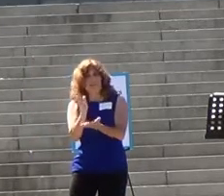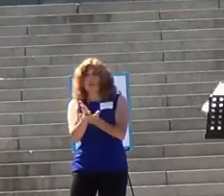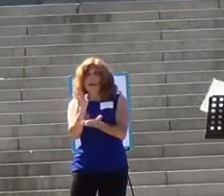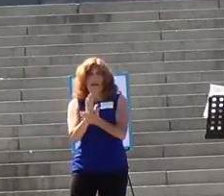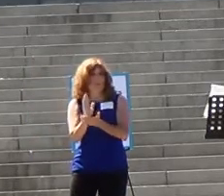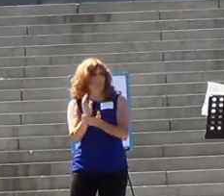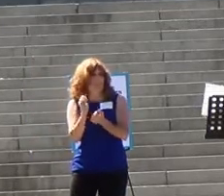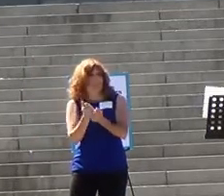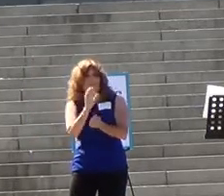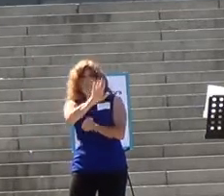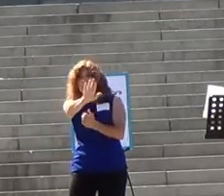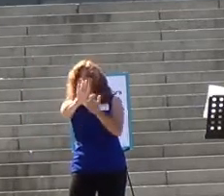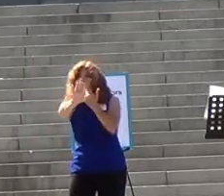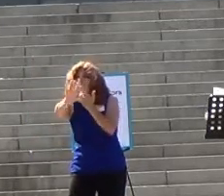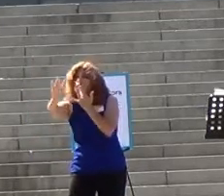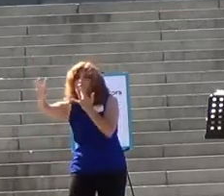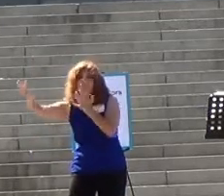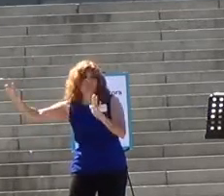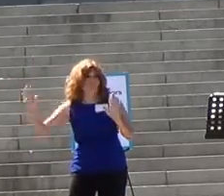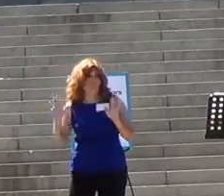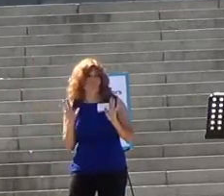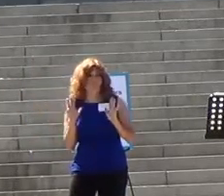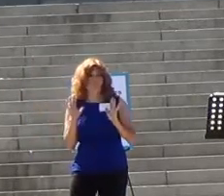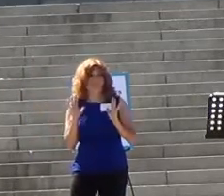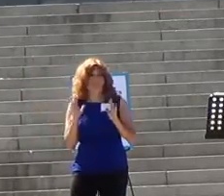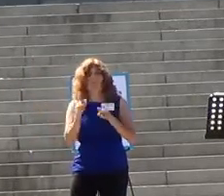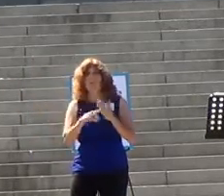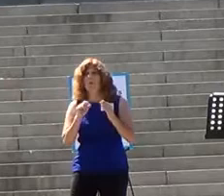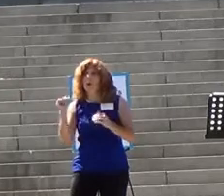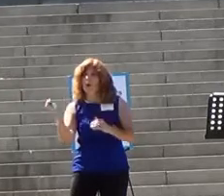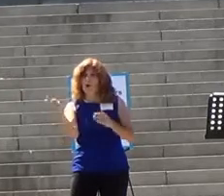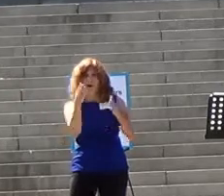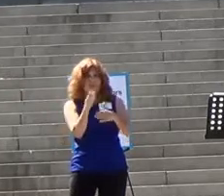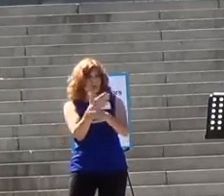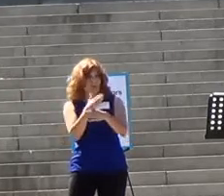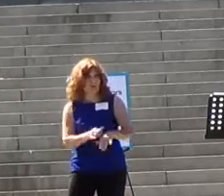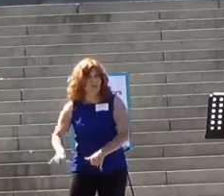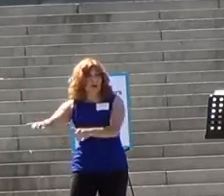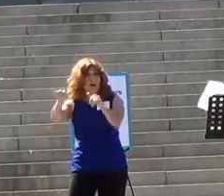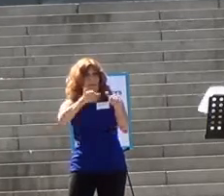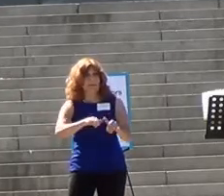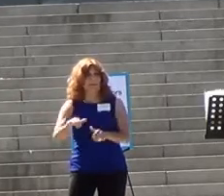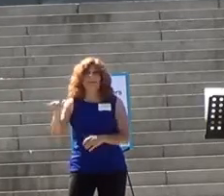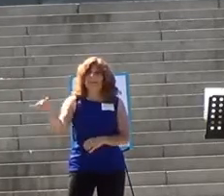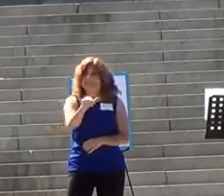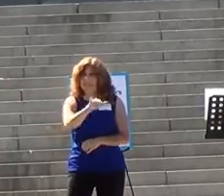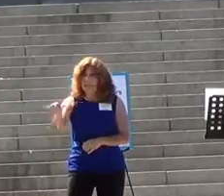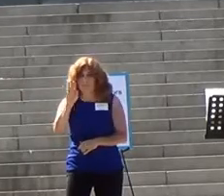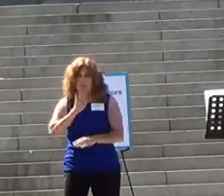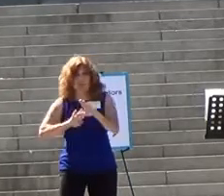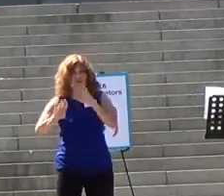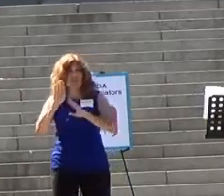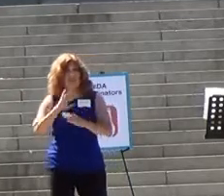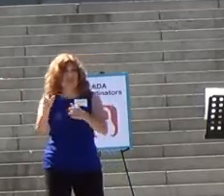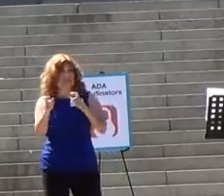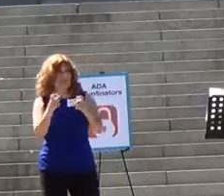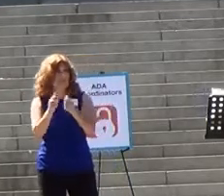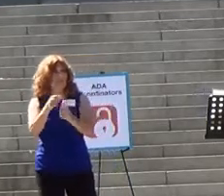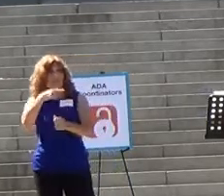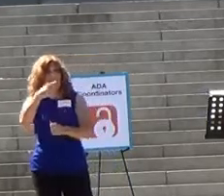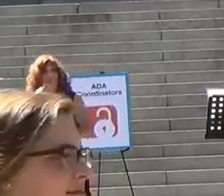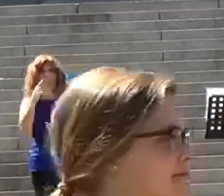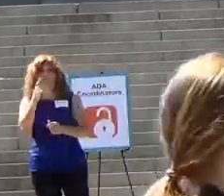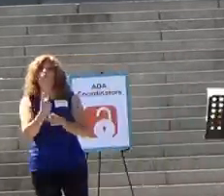deaf people who prefer to talk and not sign, and that's okay. Everybody has his or her preferred mode